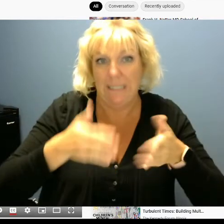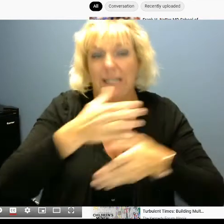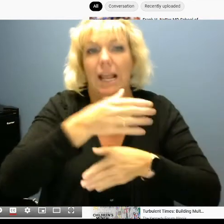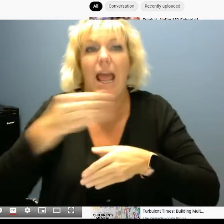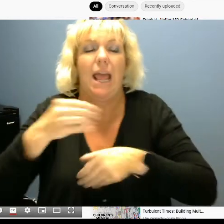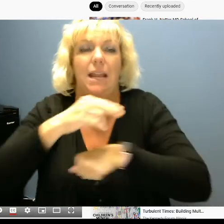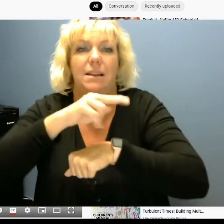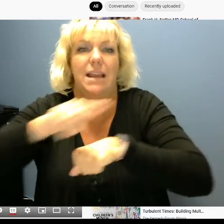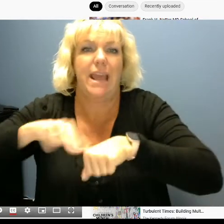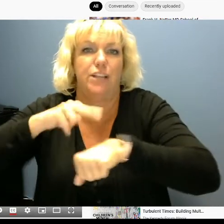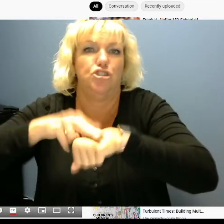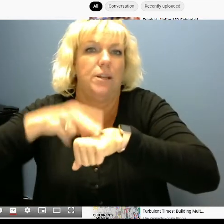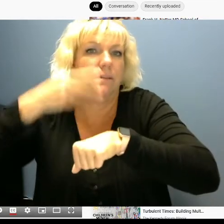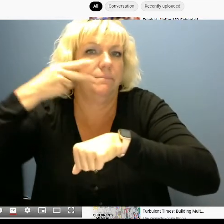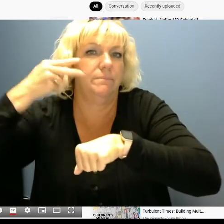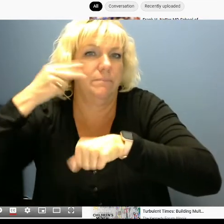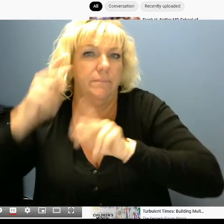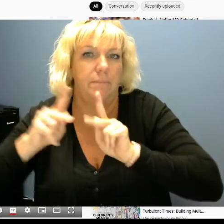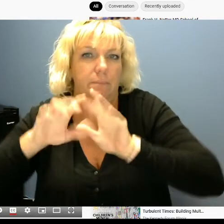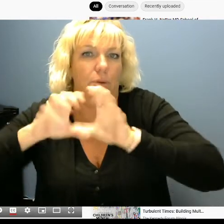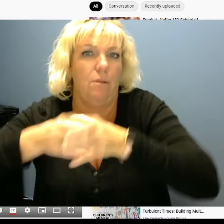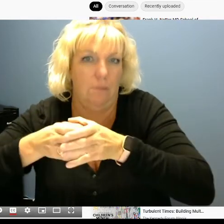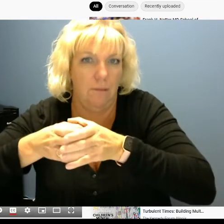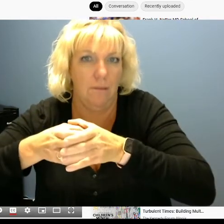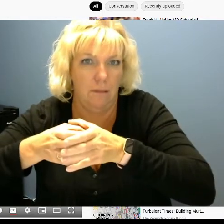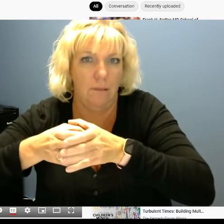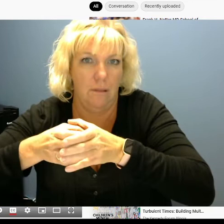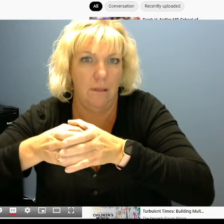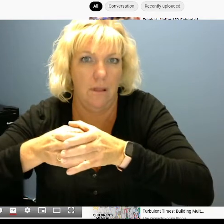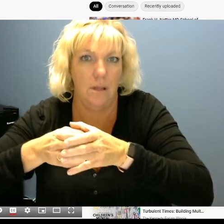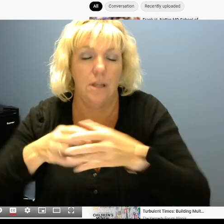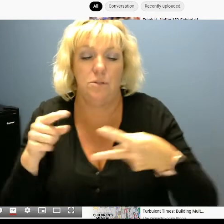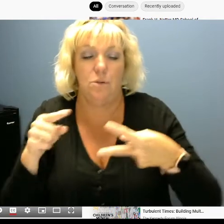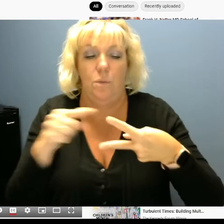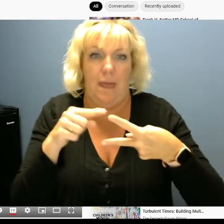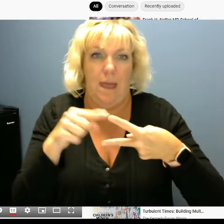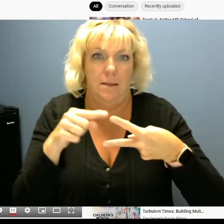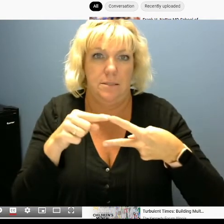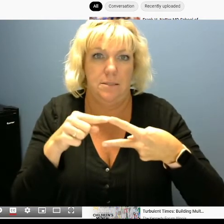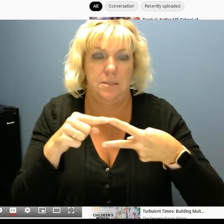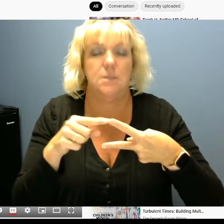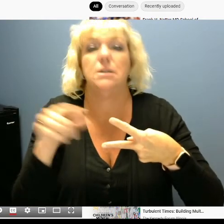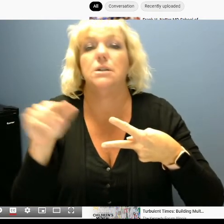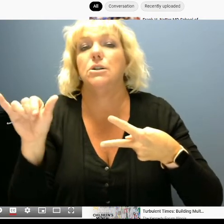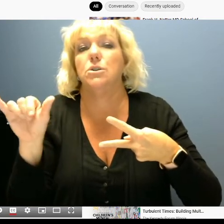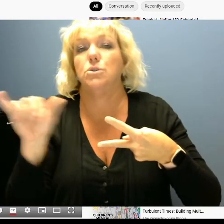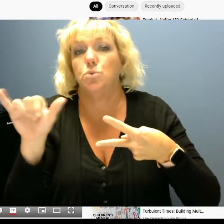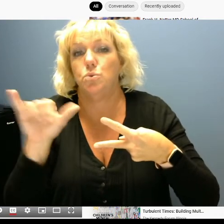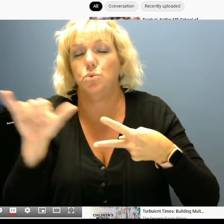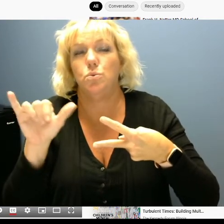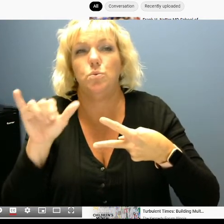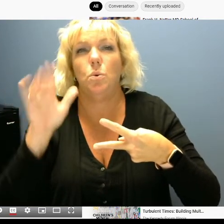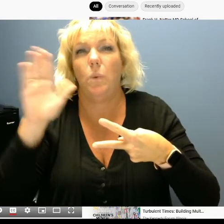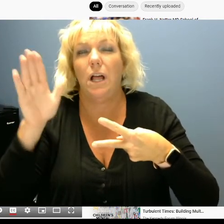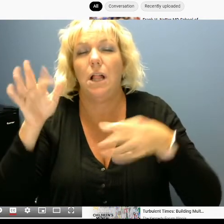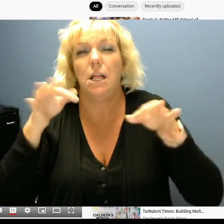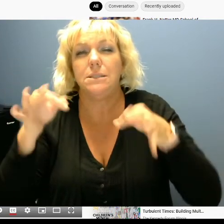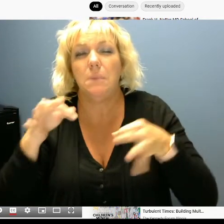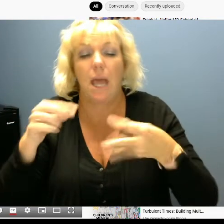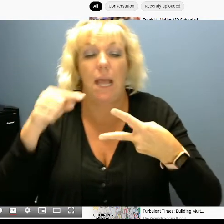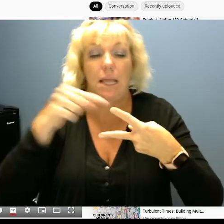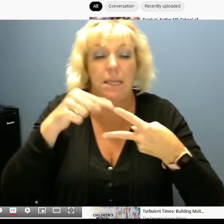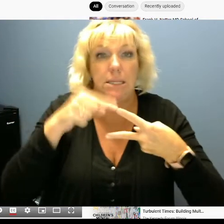itself. So we'll talk about, with Powhatan, we'll talk about his interaction with John